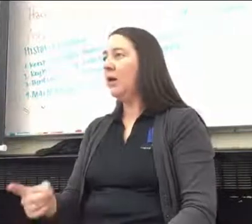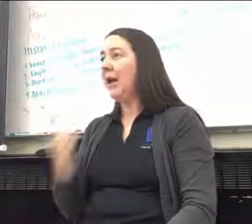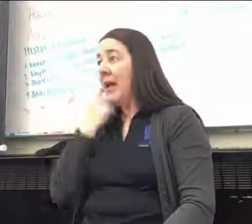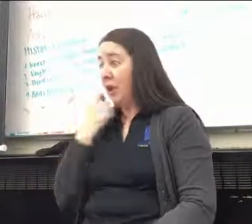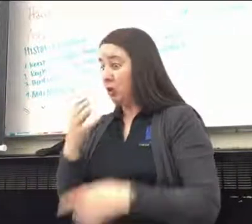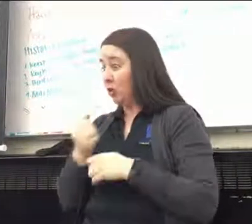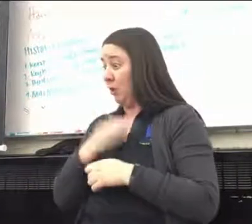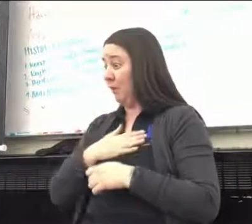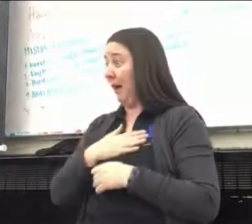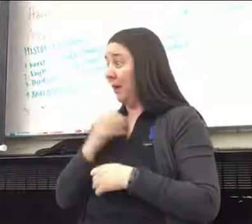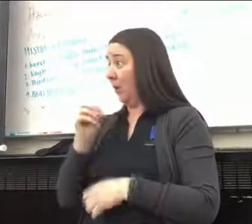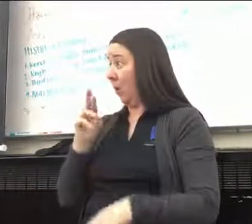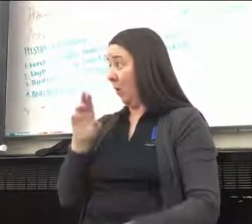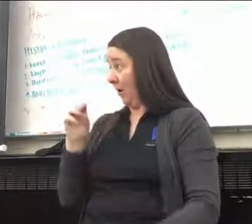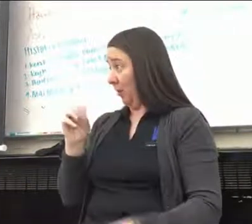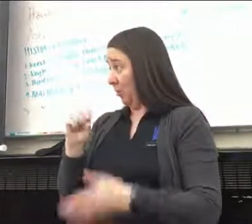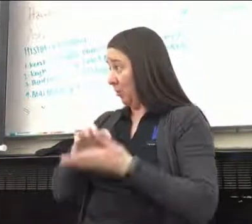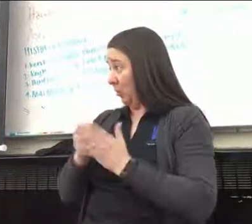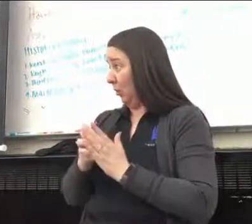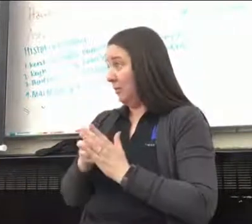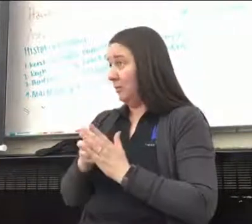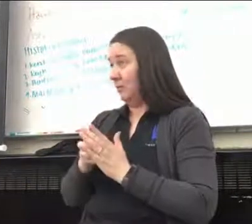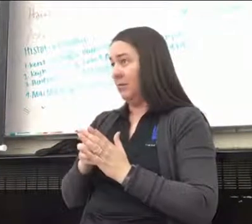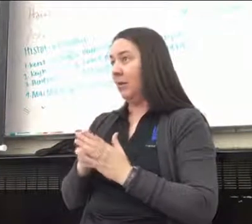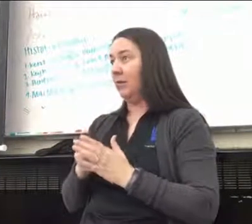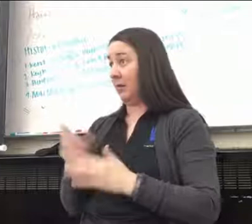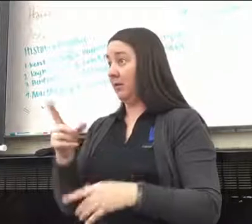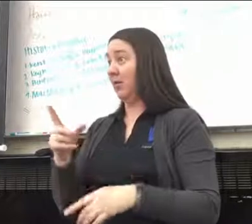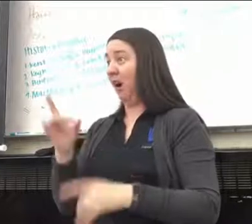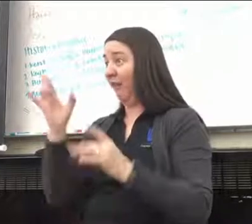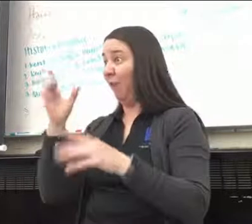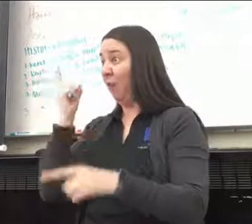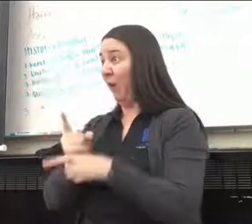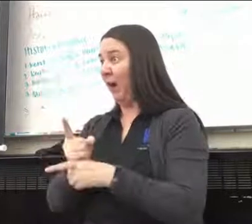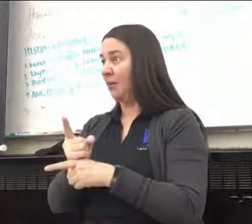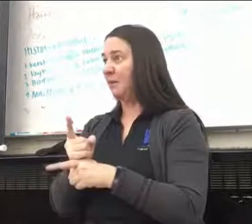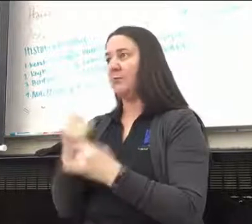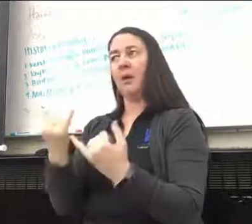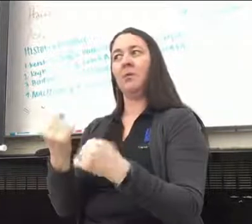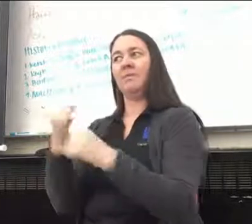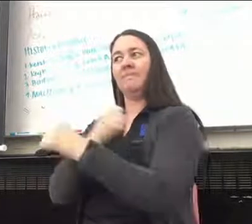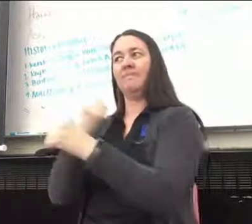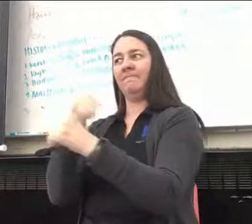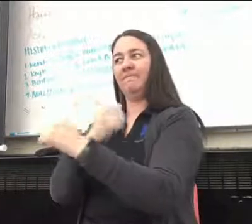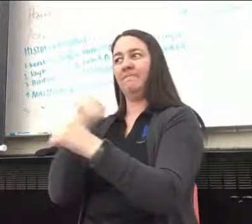well, that's a pretty serious crime, so it's fighting time. So,